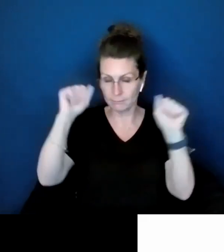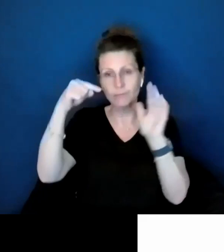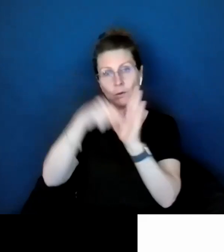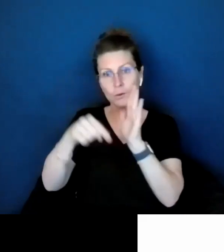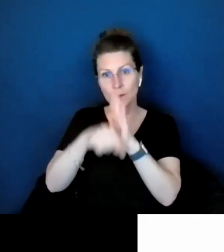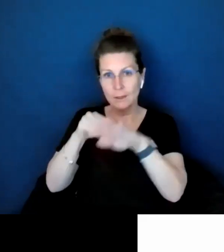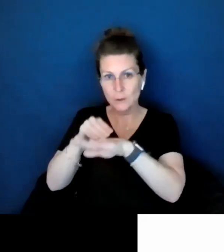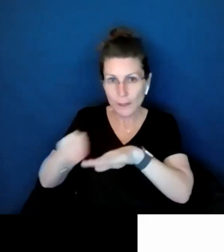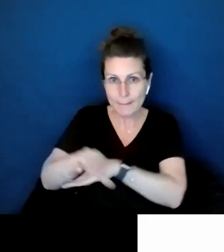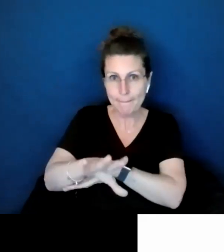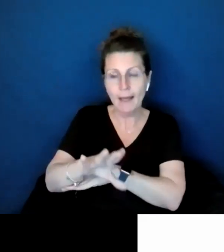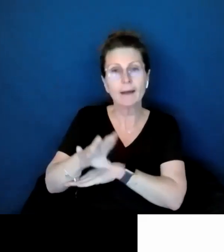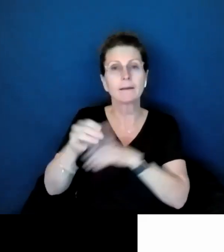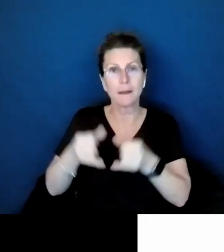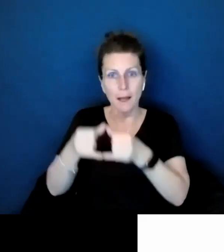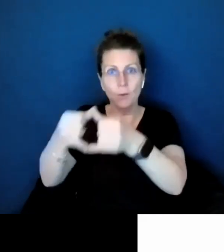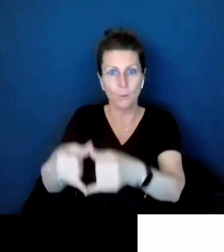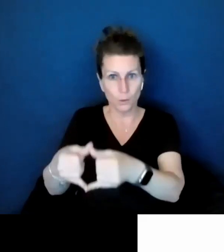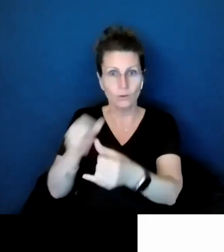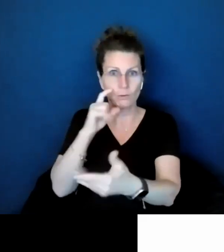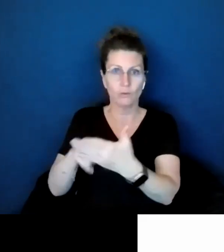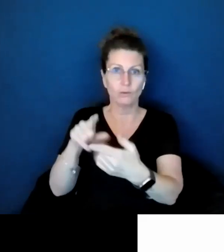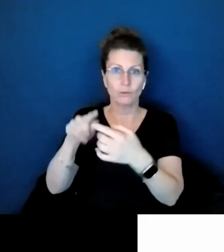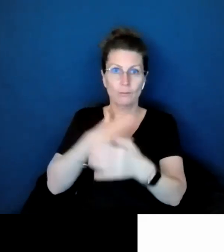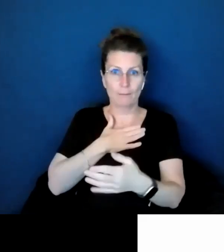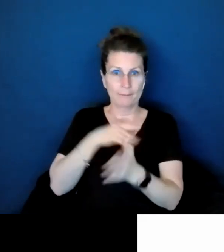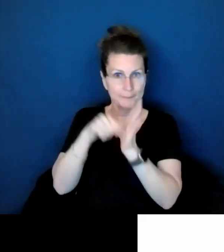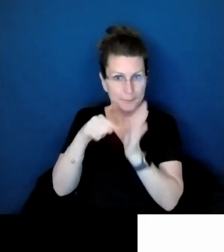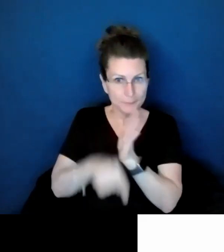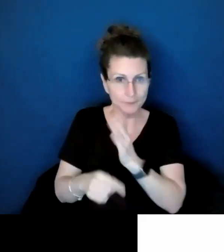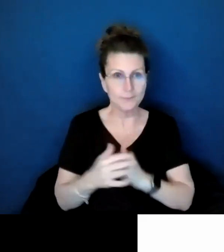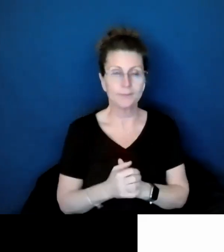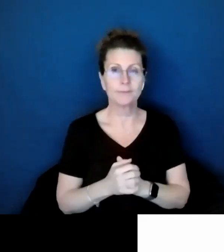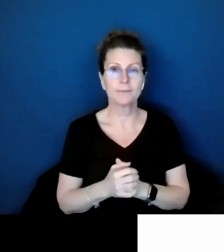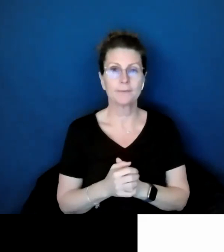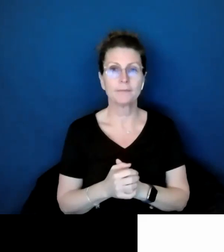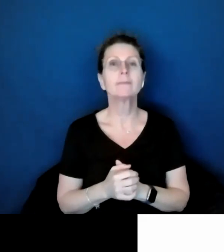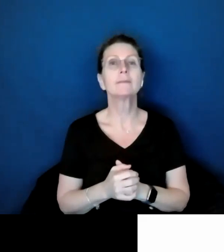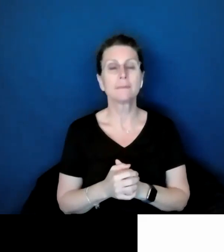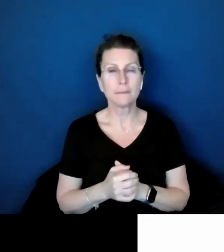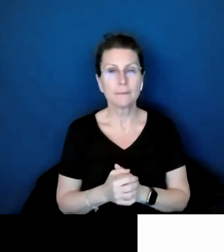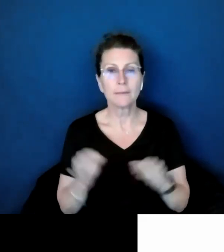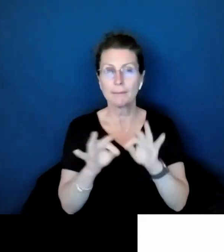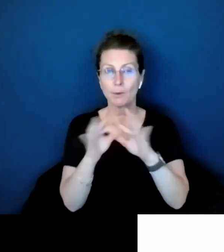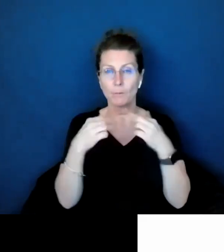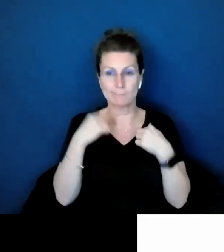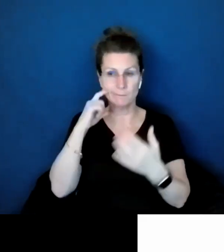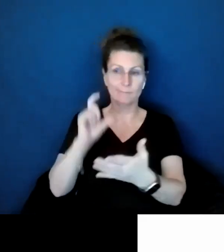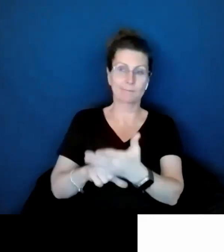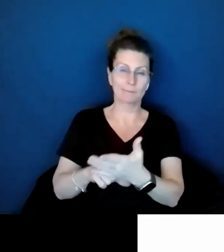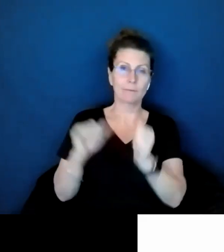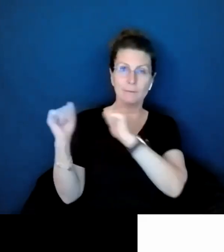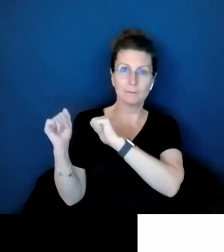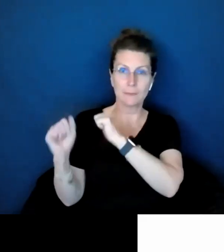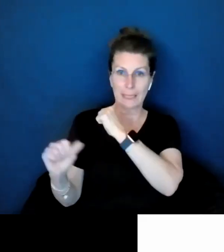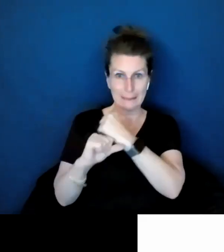Impact Award and the recognitions pertaining to my research. Notwithstanding our context, I also acknowledge the assistance that I have received